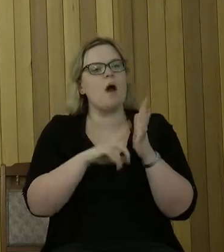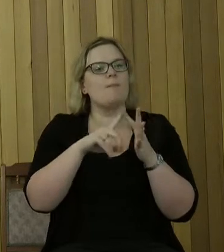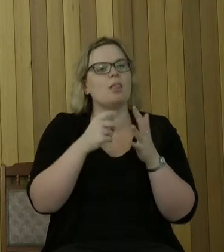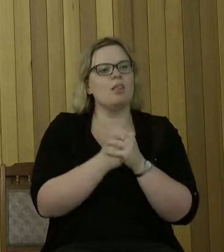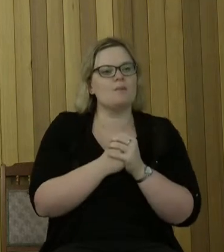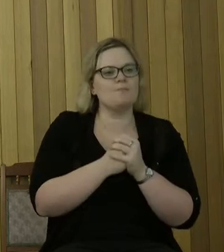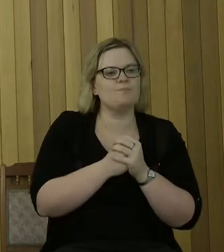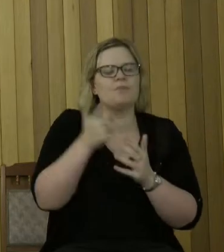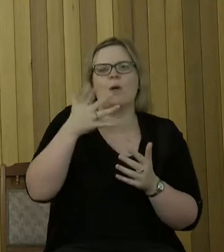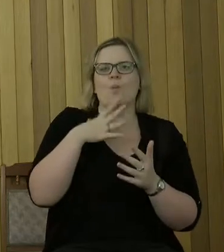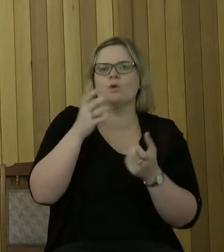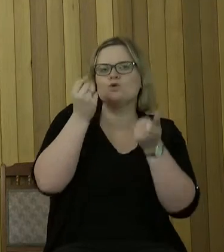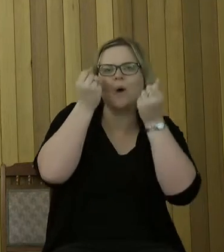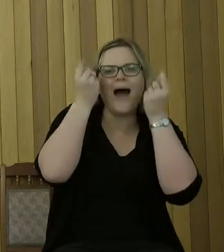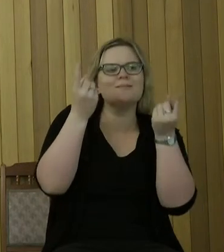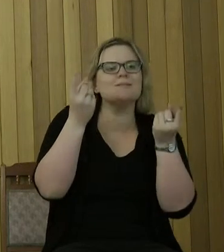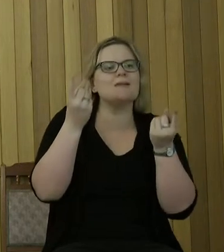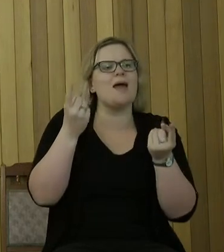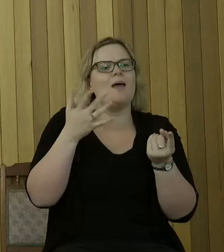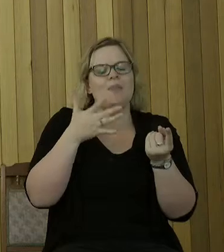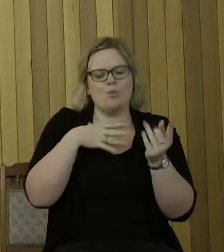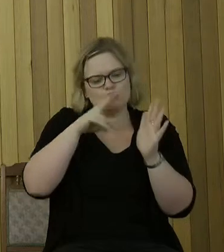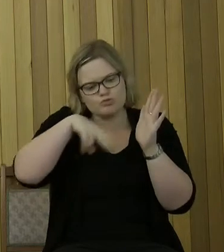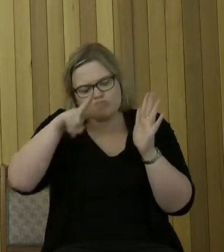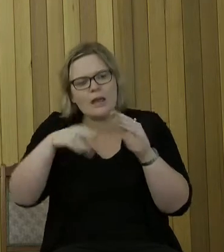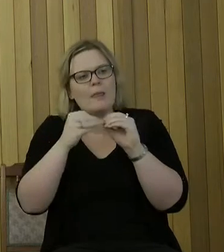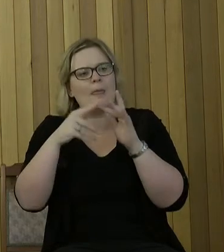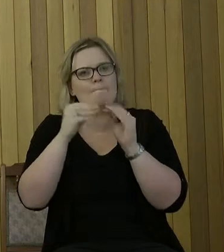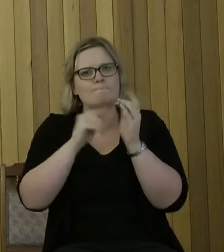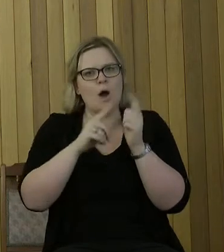To understand and to studying the Word.